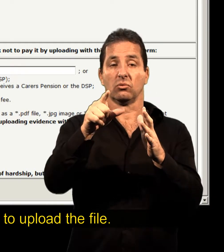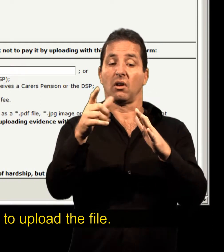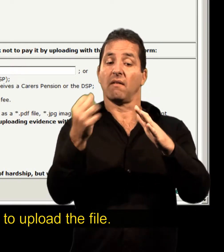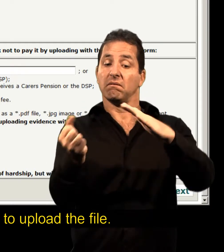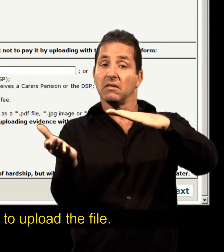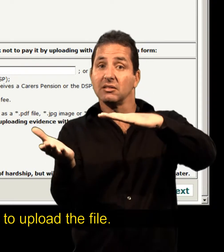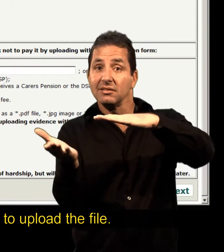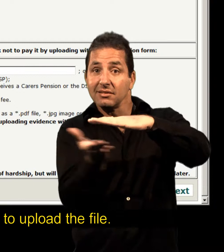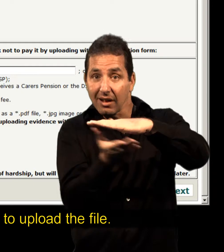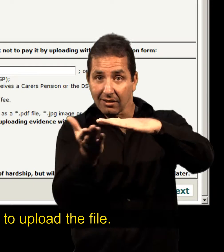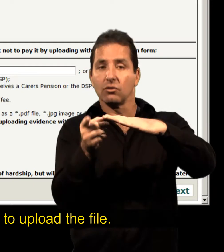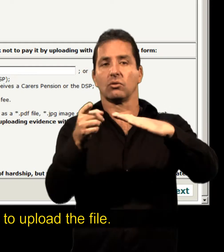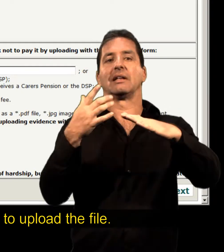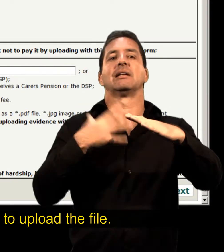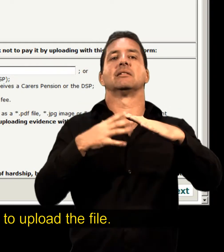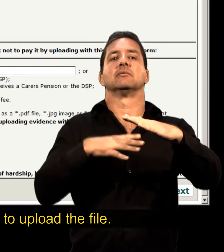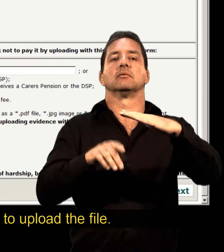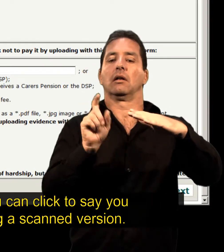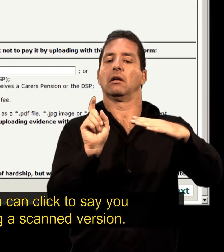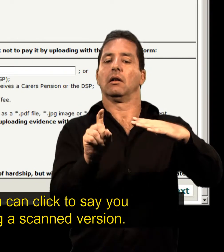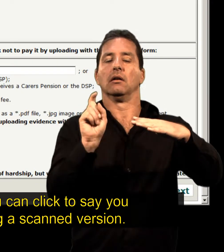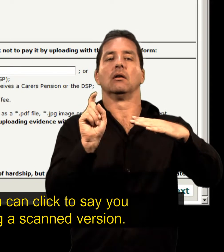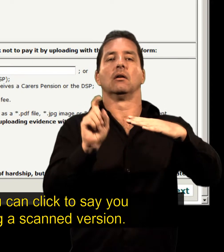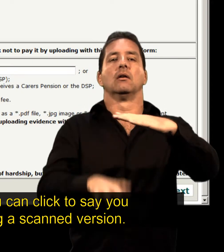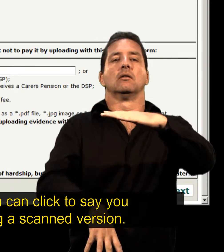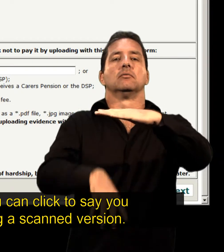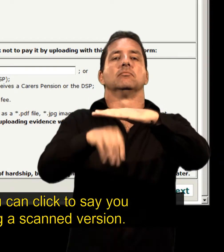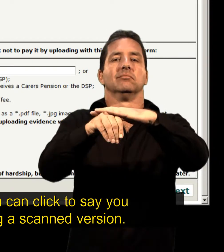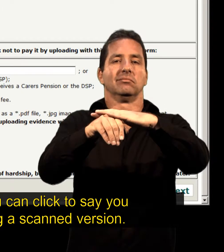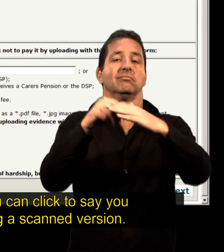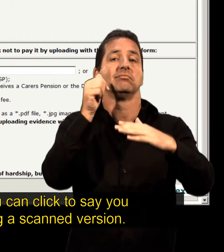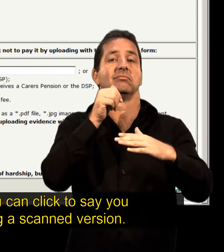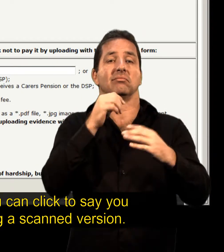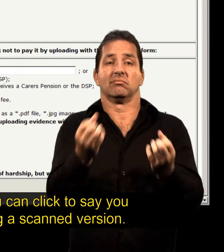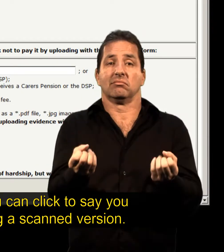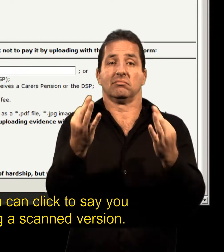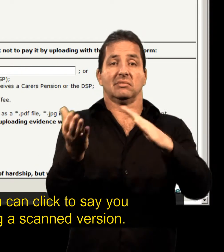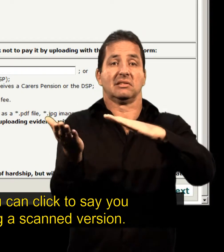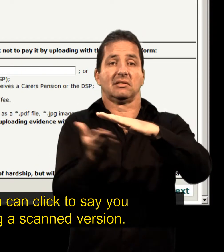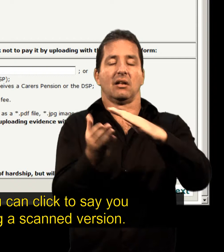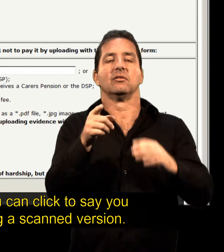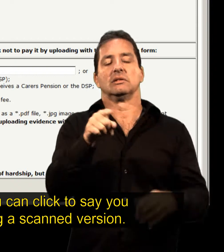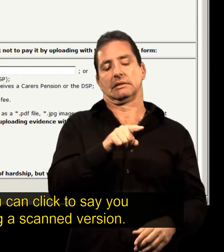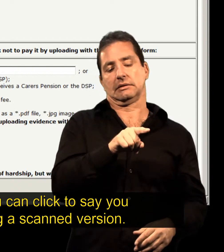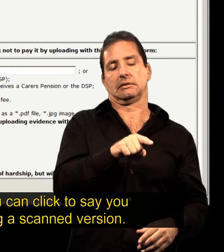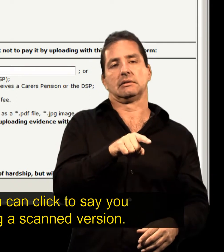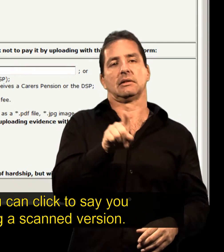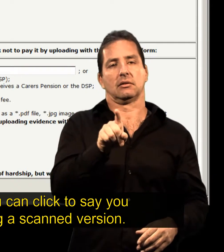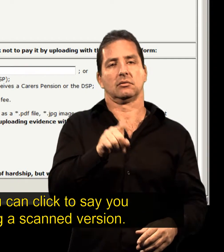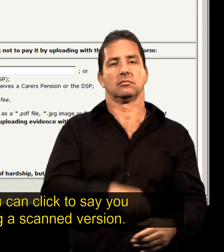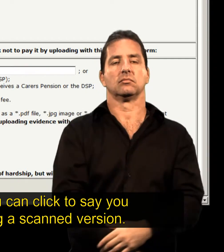and then click to upload the file. Alternatively, you can click to say that you are not providing a scanned